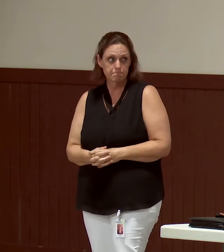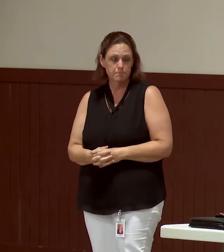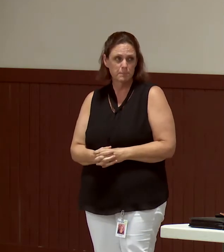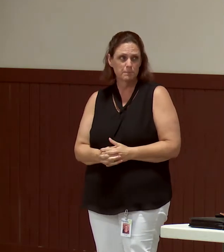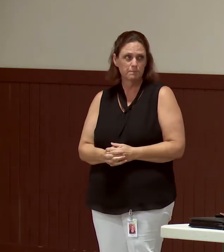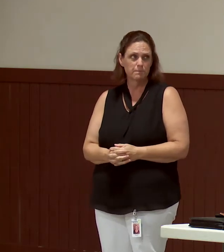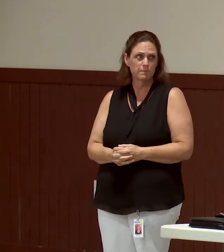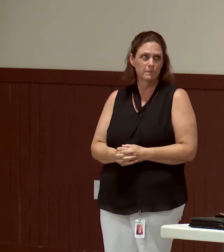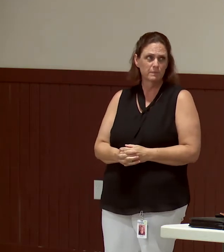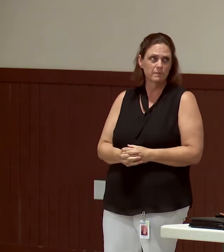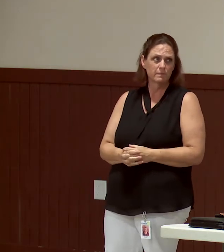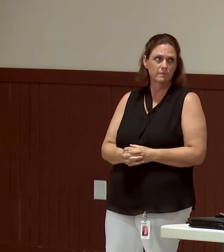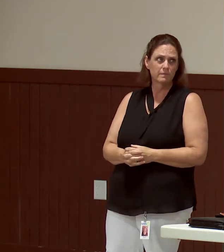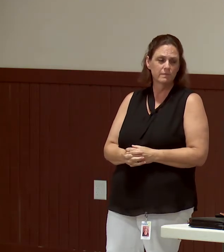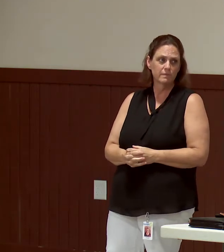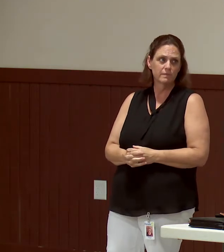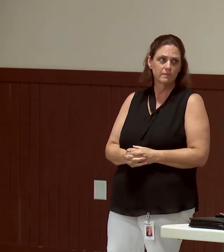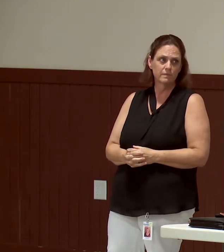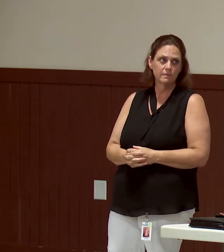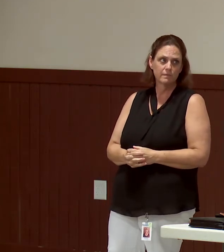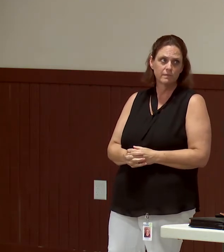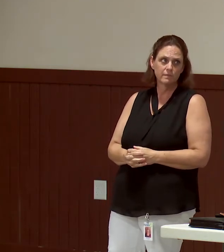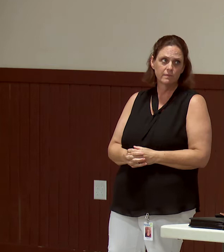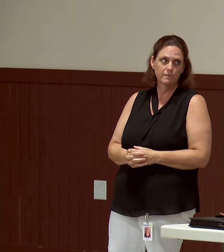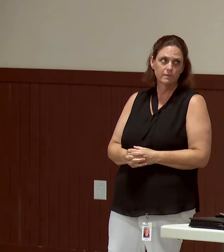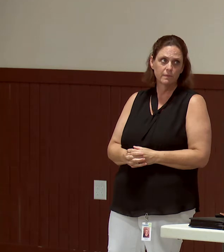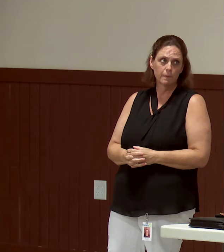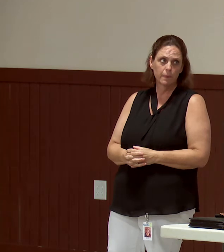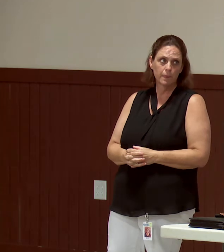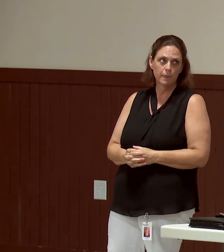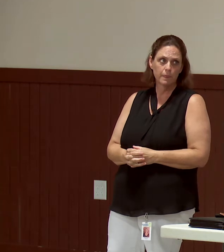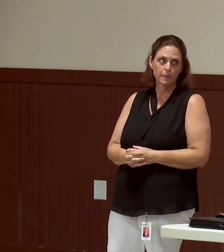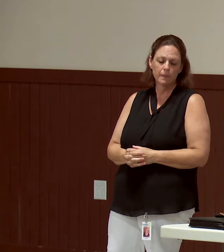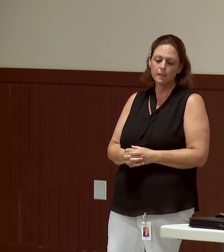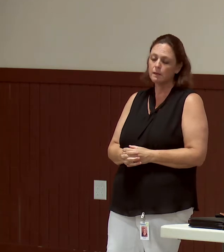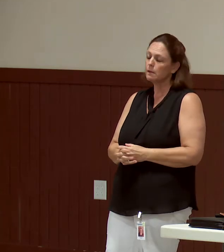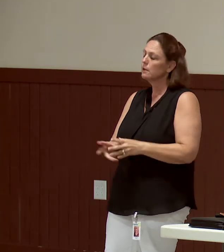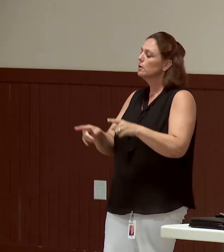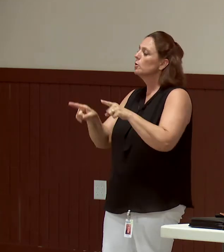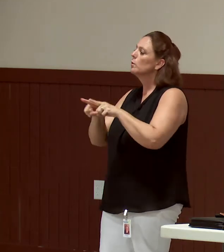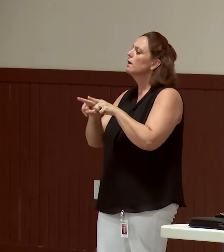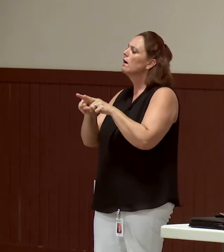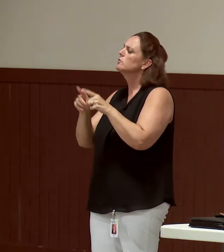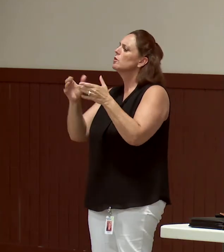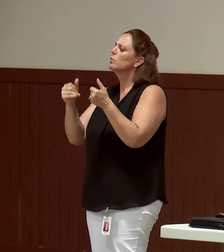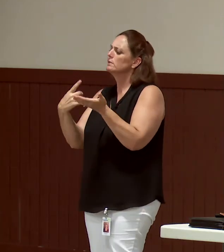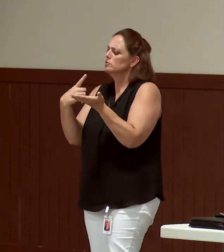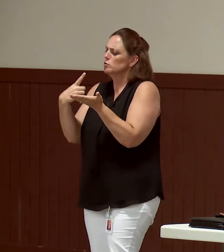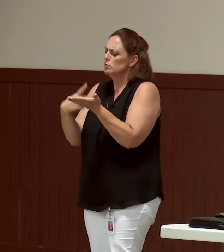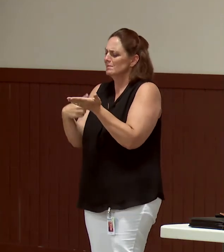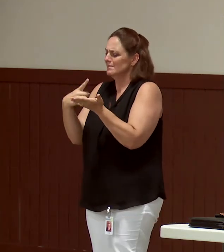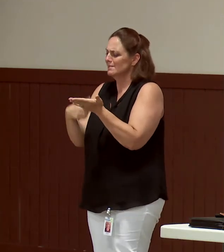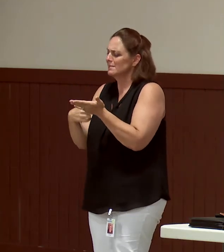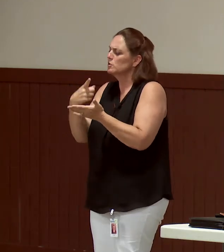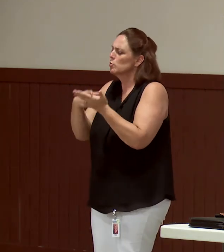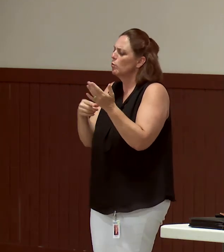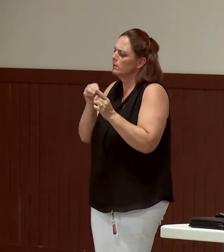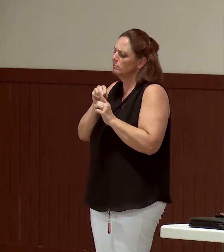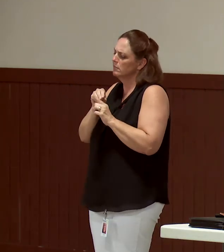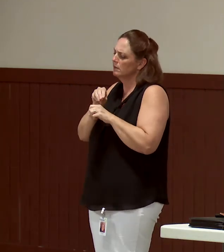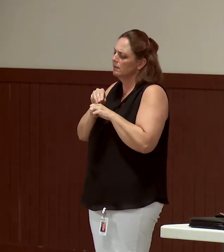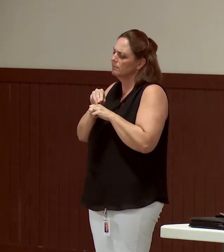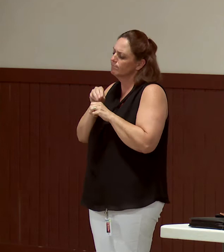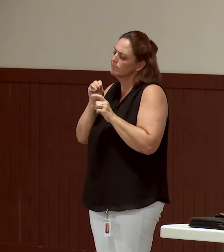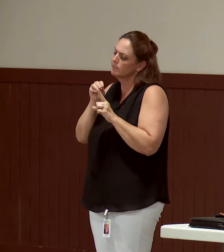So part of the objective of the American Rescue Plan is to also address systemic challenges that may have contributed to that disproportionate